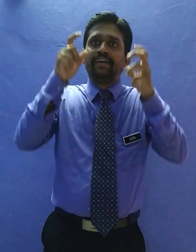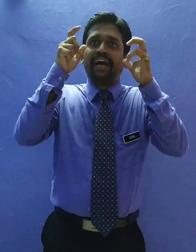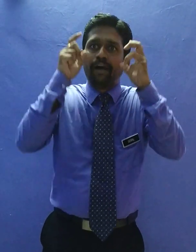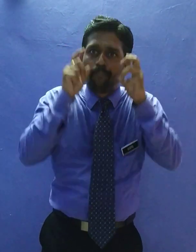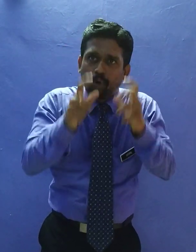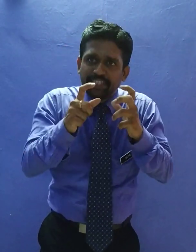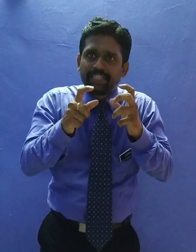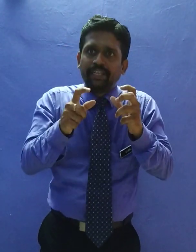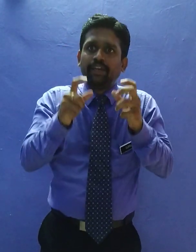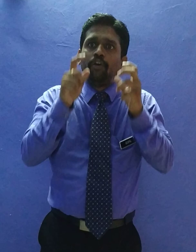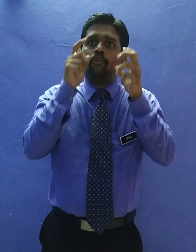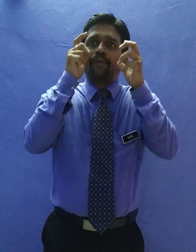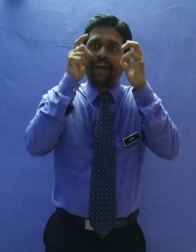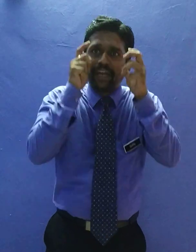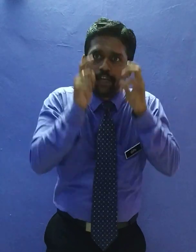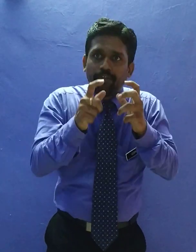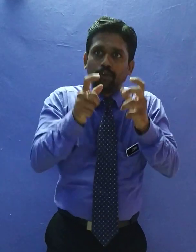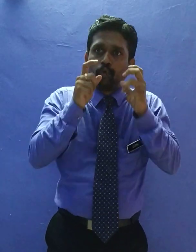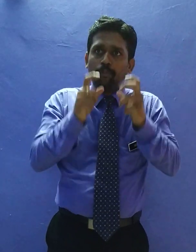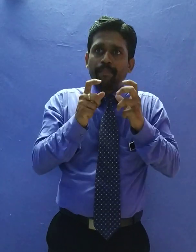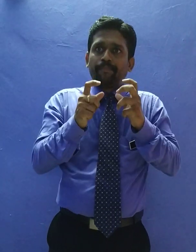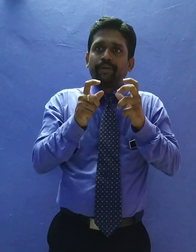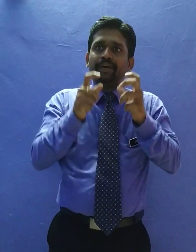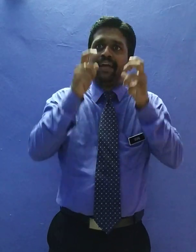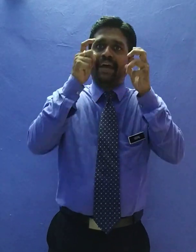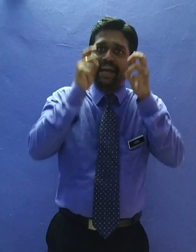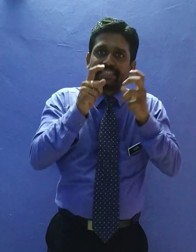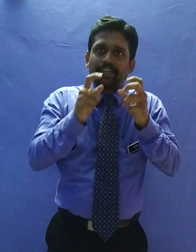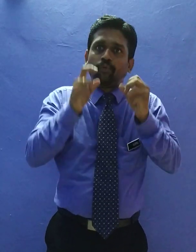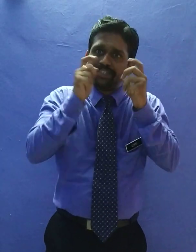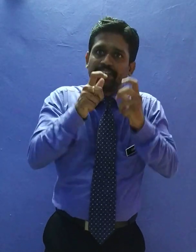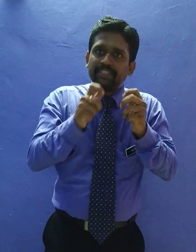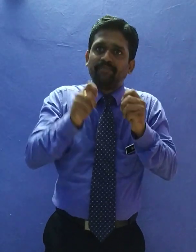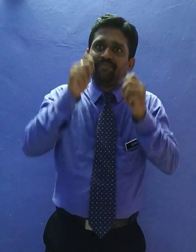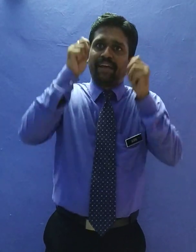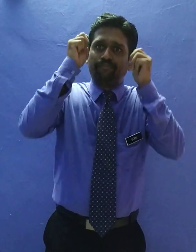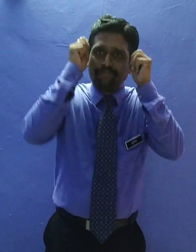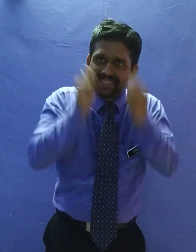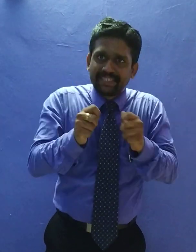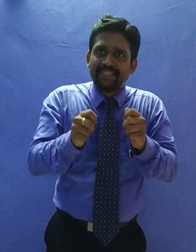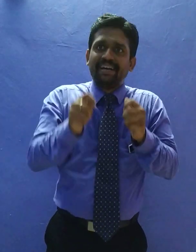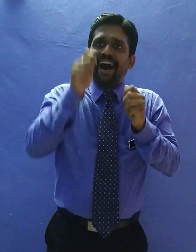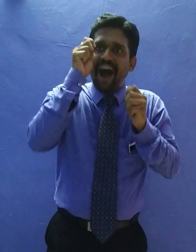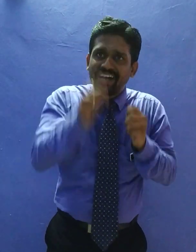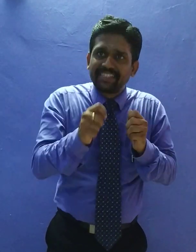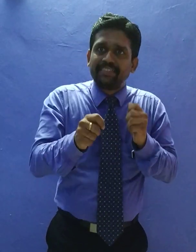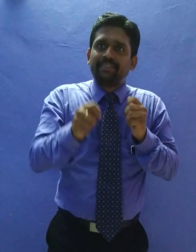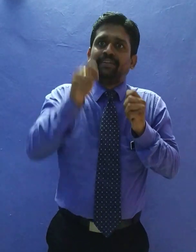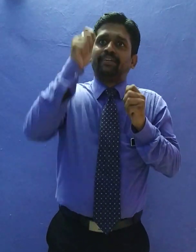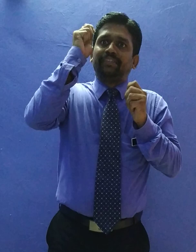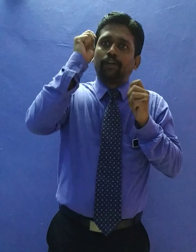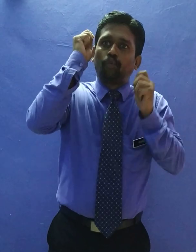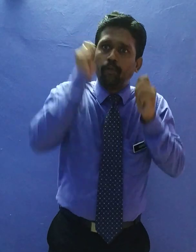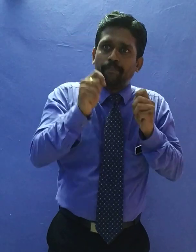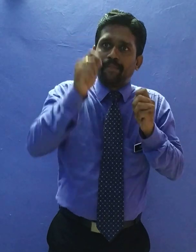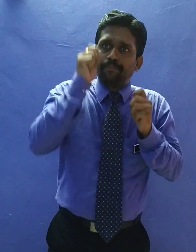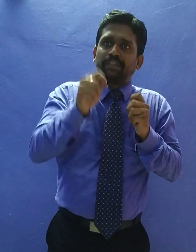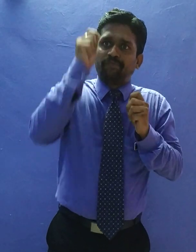a policy where if a group member has a question, they must ask the group members